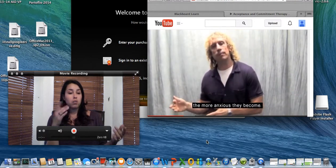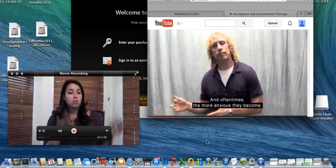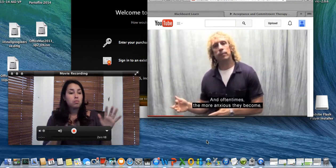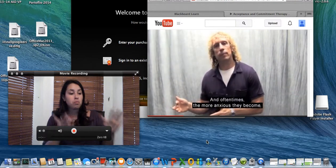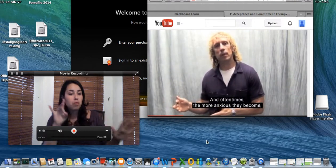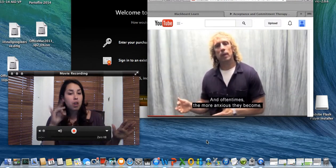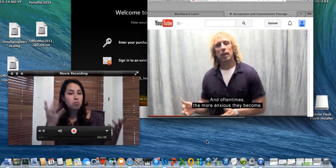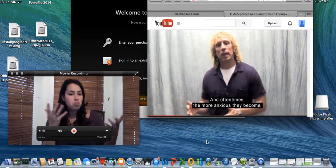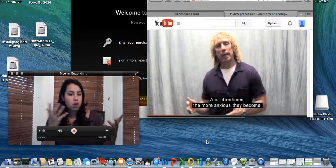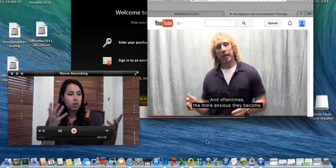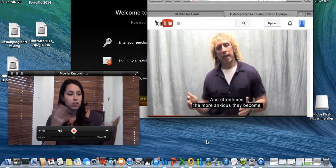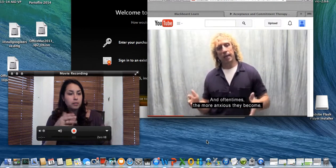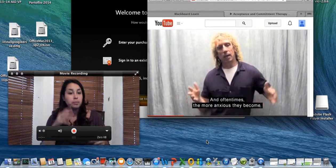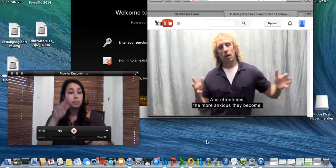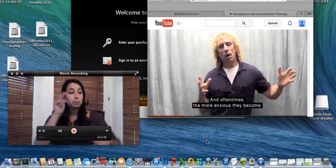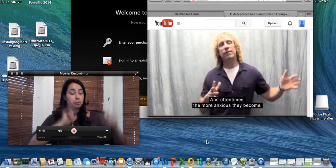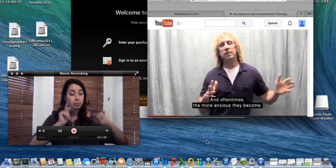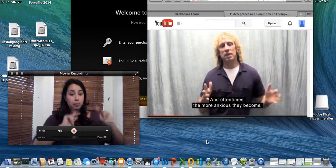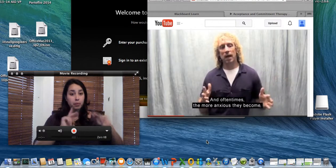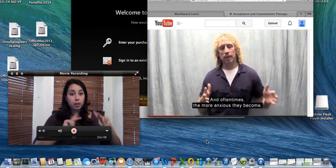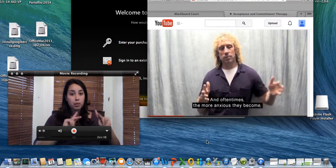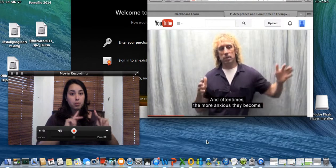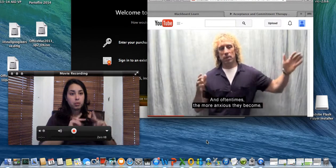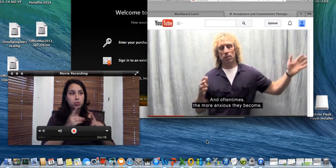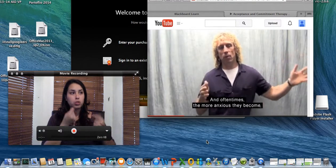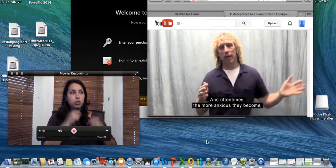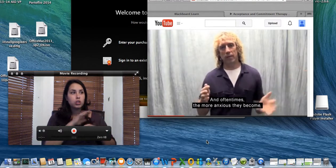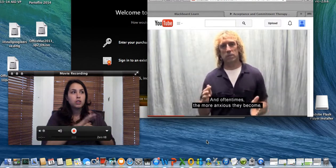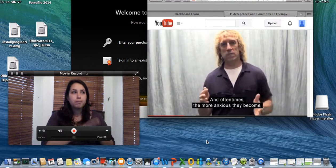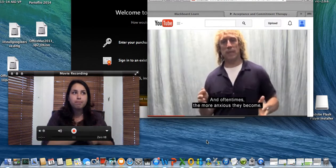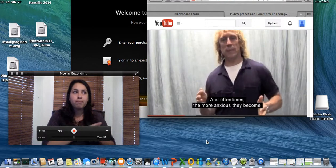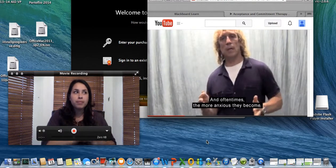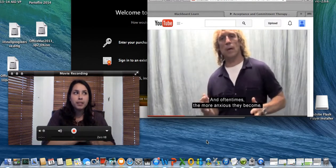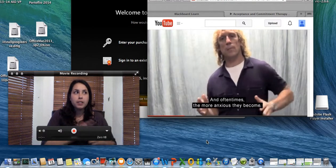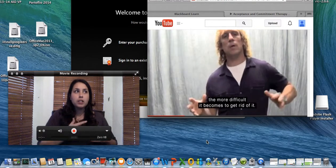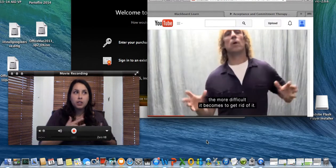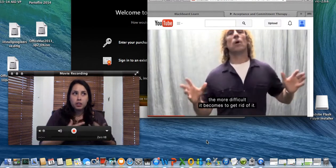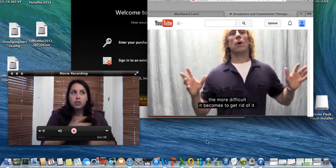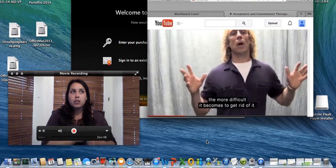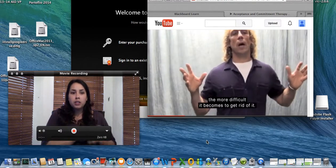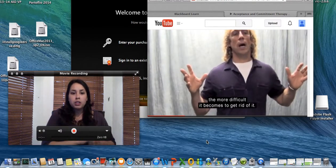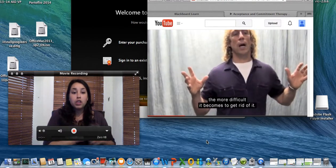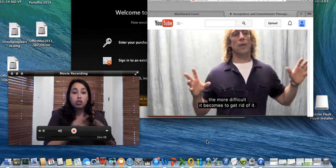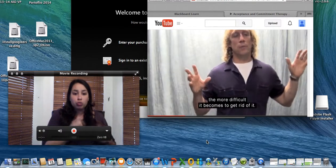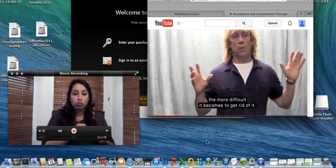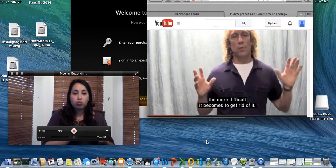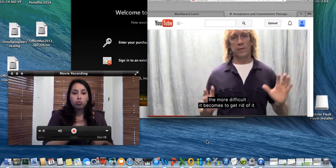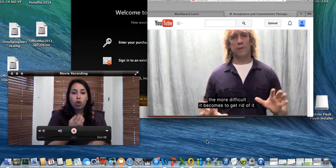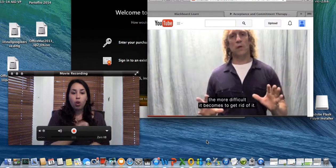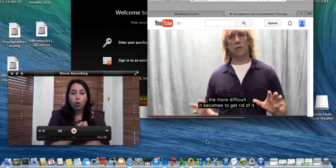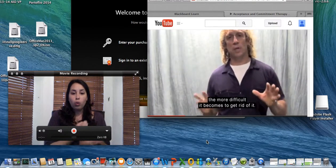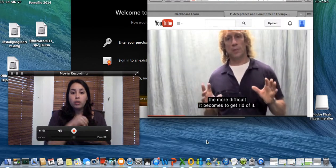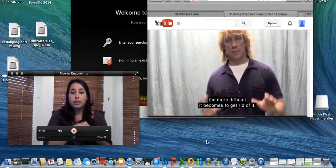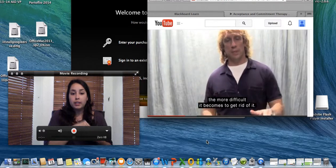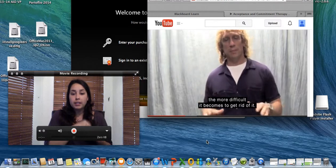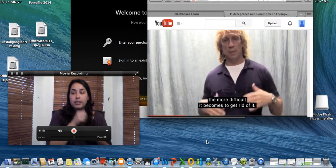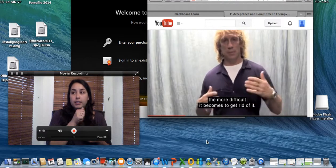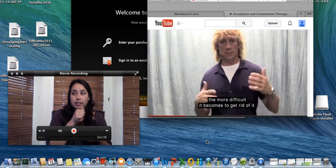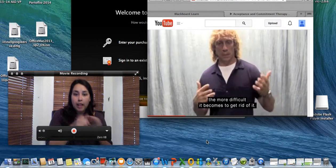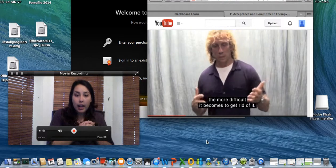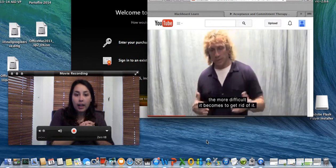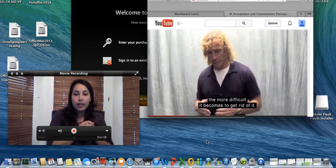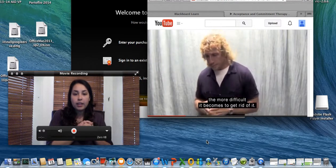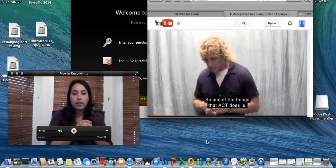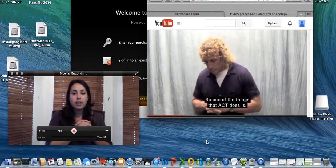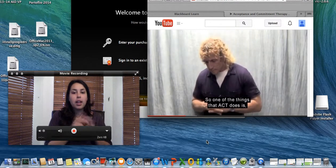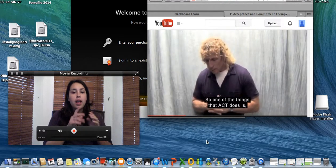become. And oftentimes, the more anxious they become, the more difficult it becomes